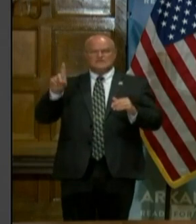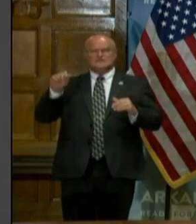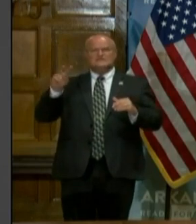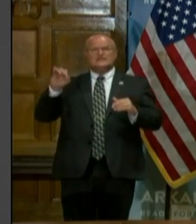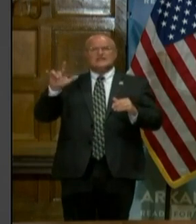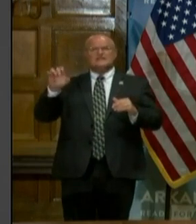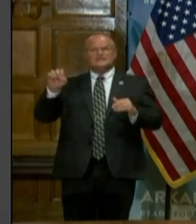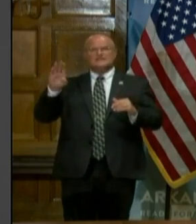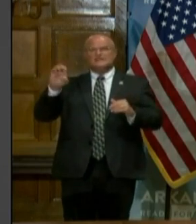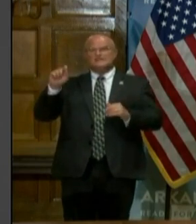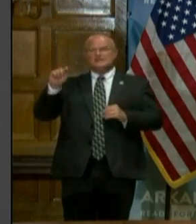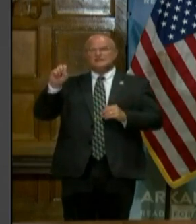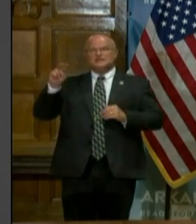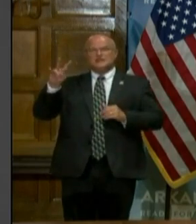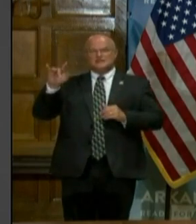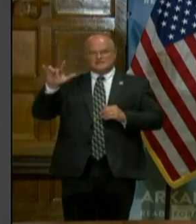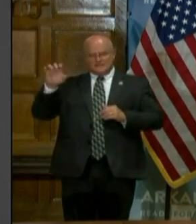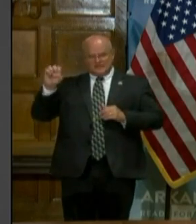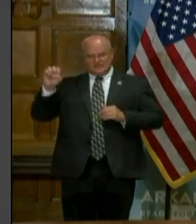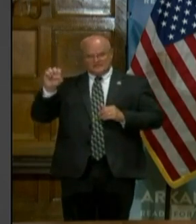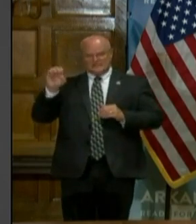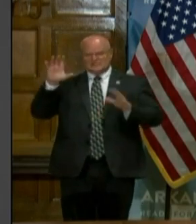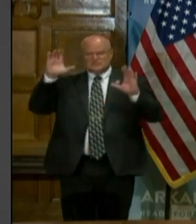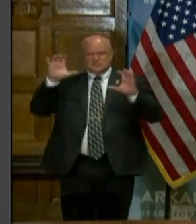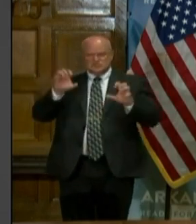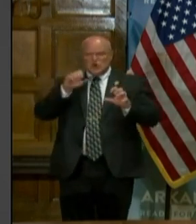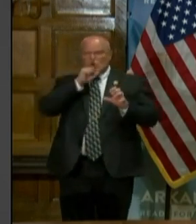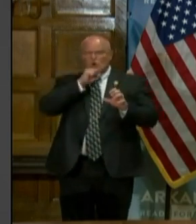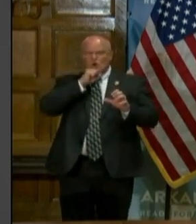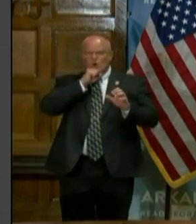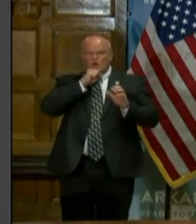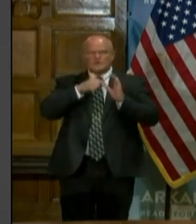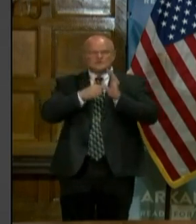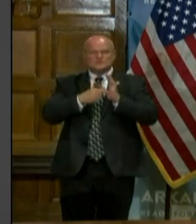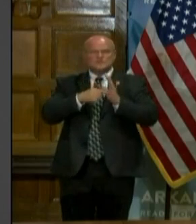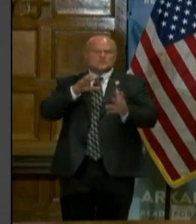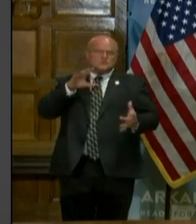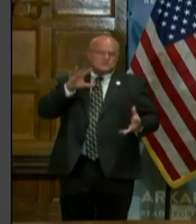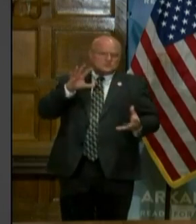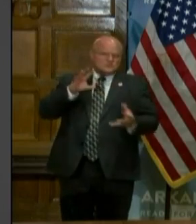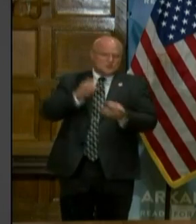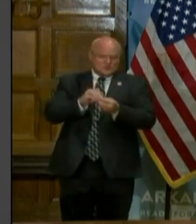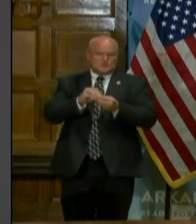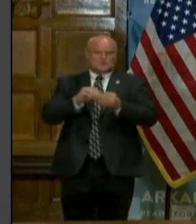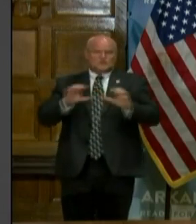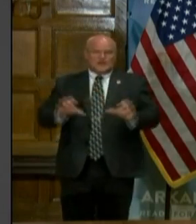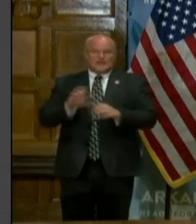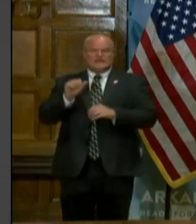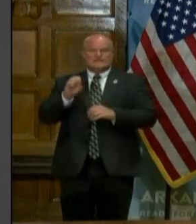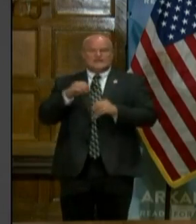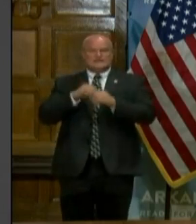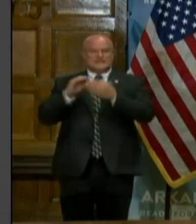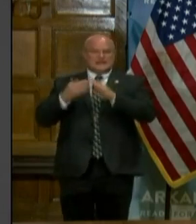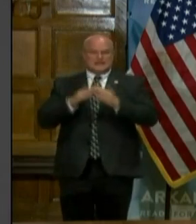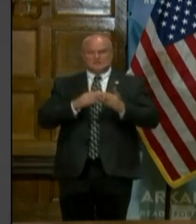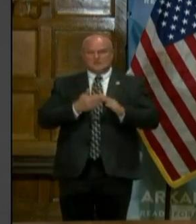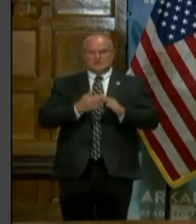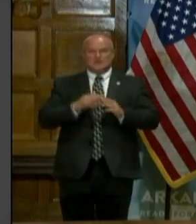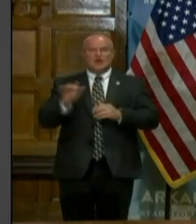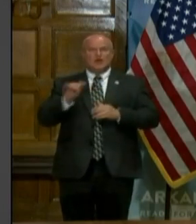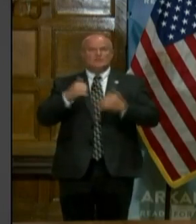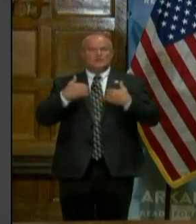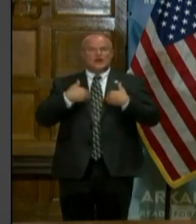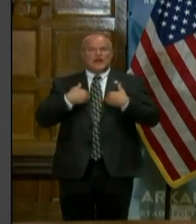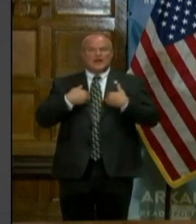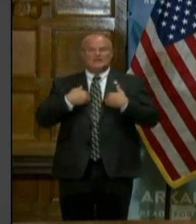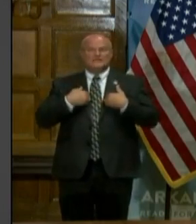and Bentonville. And that's that dark orange line shows you the total number of active cases in the community. We also have